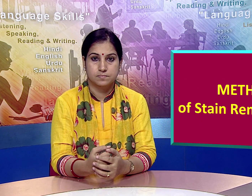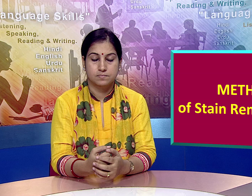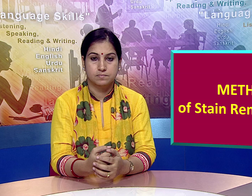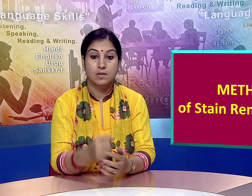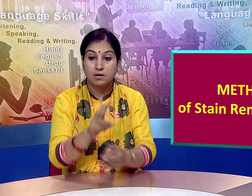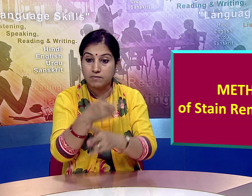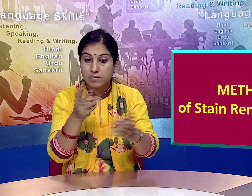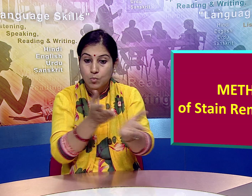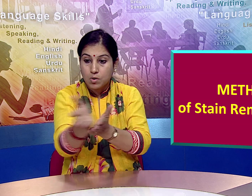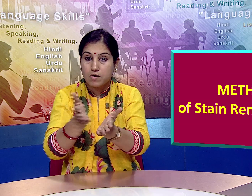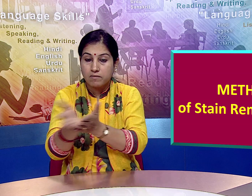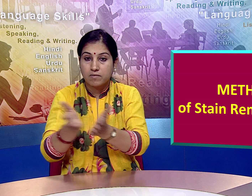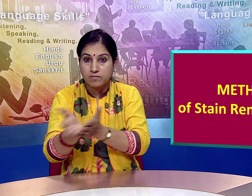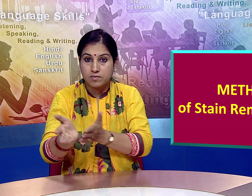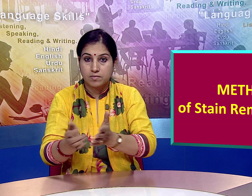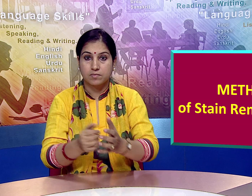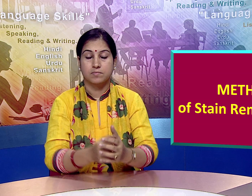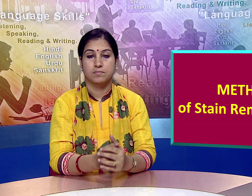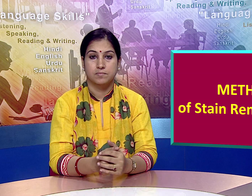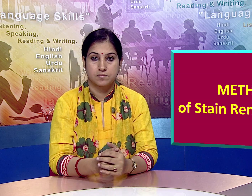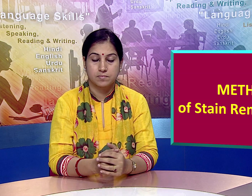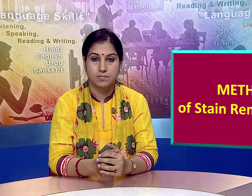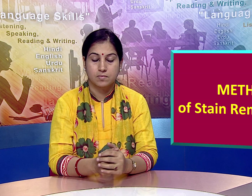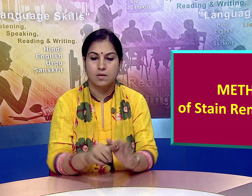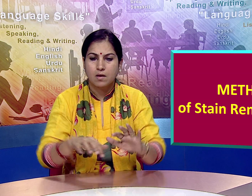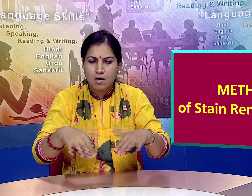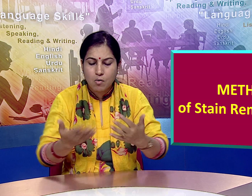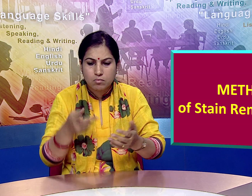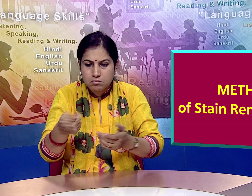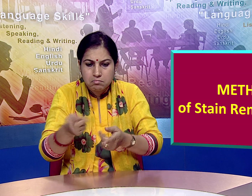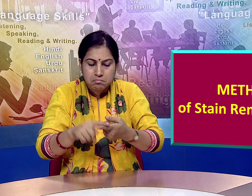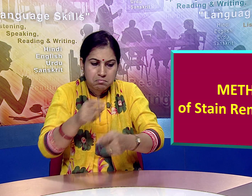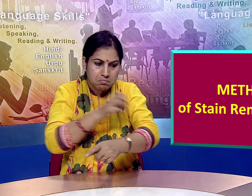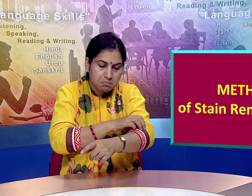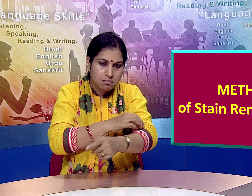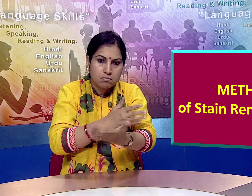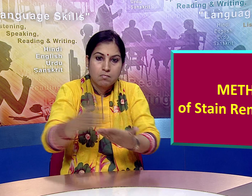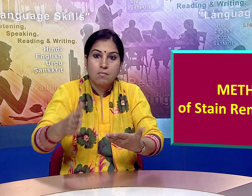the various methods and techniques of stain removal.